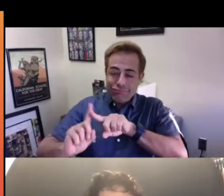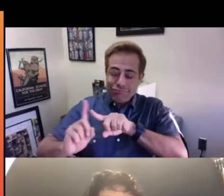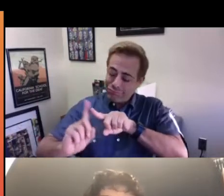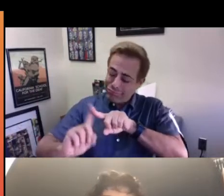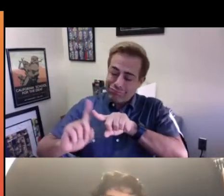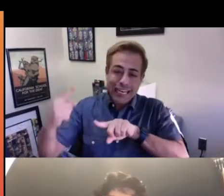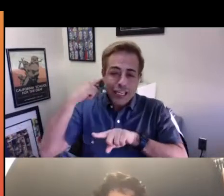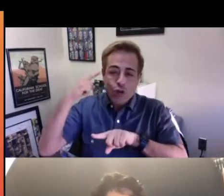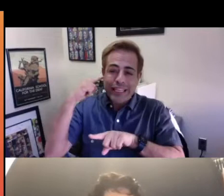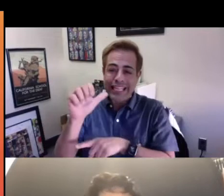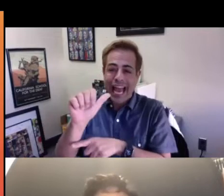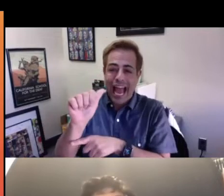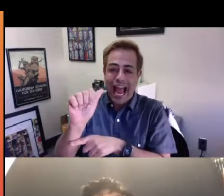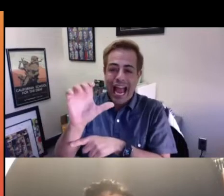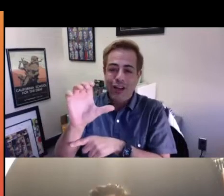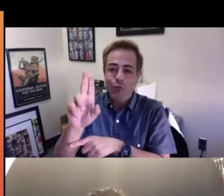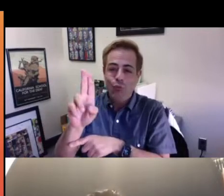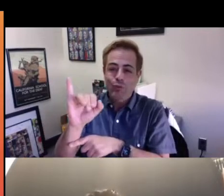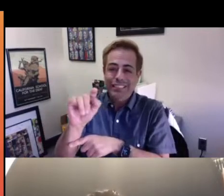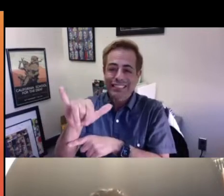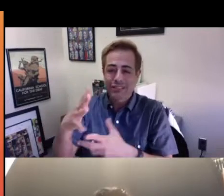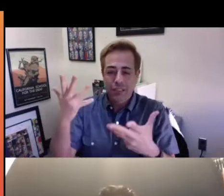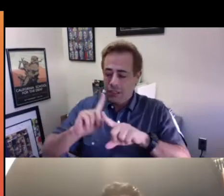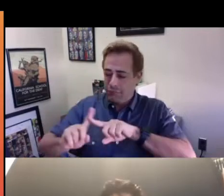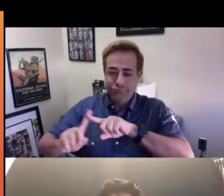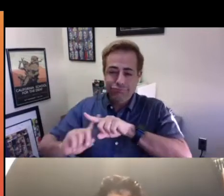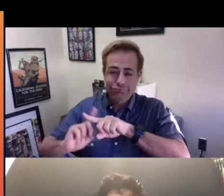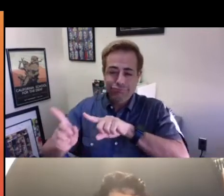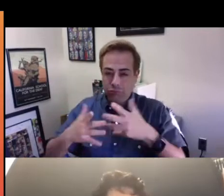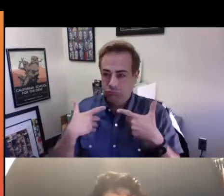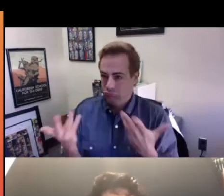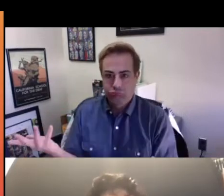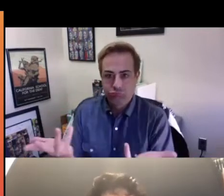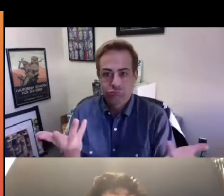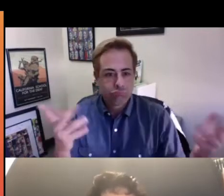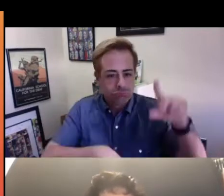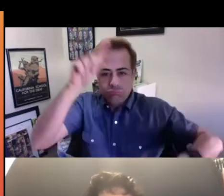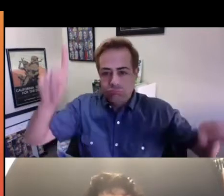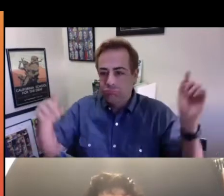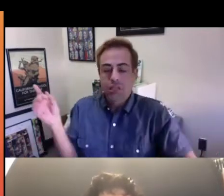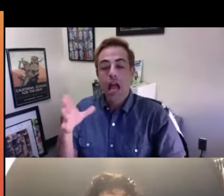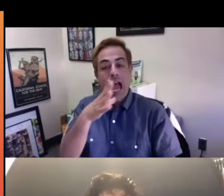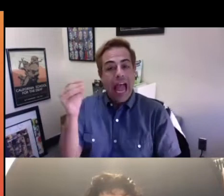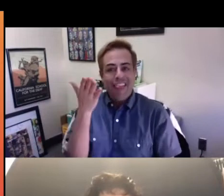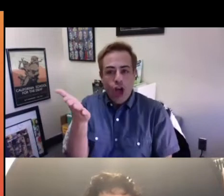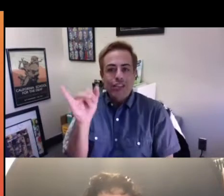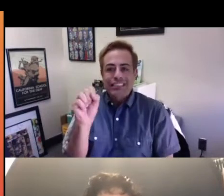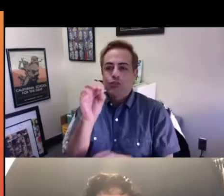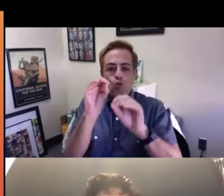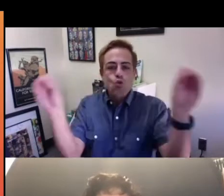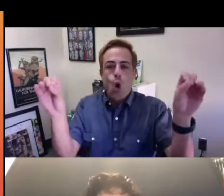deaf applies to everyone because there are different kinds of hearing loss, different hearing acuity. It's a